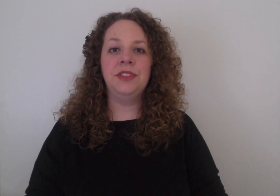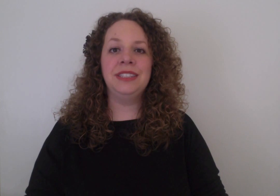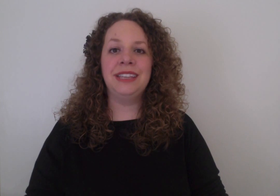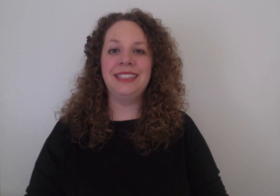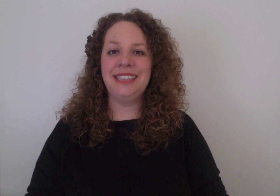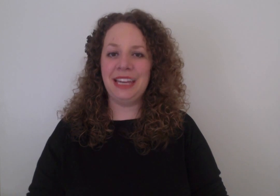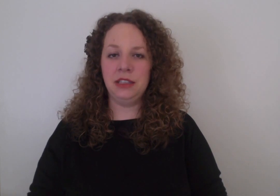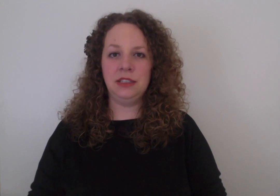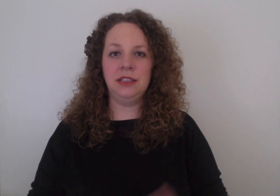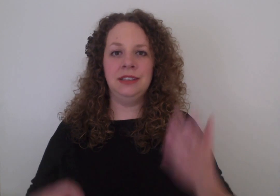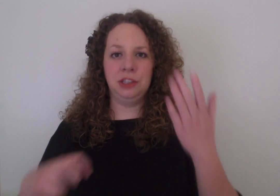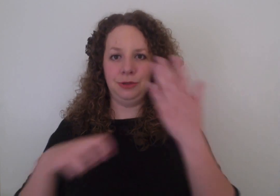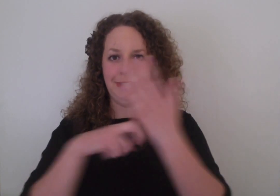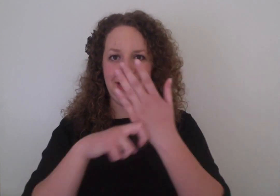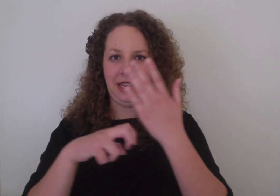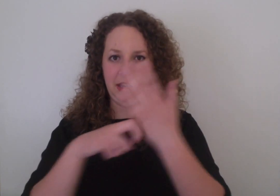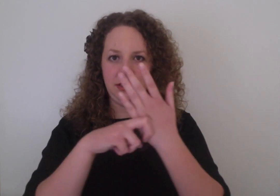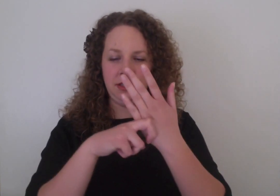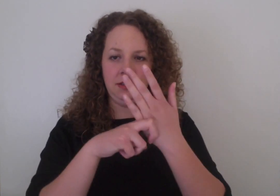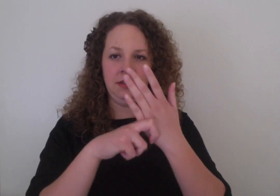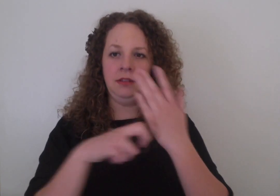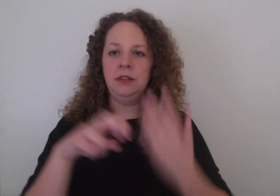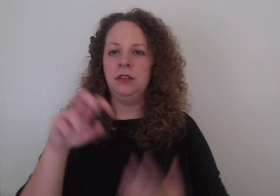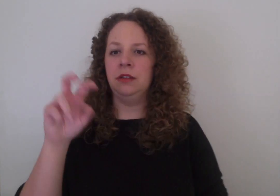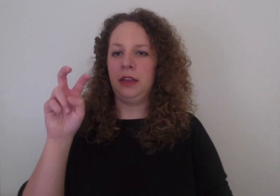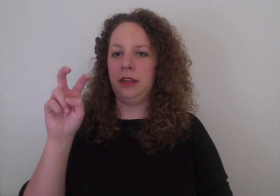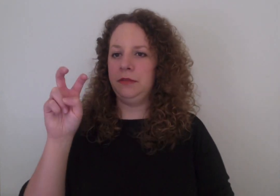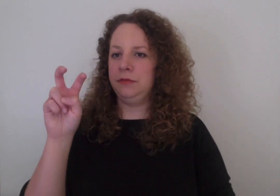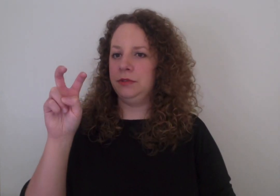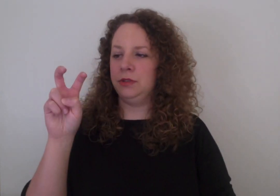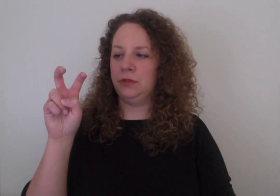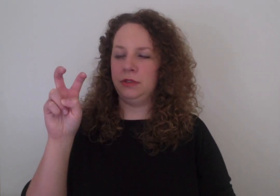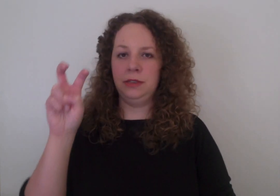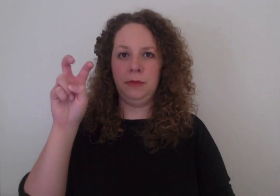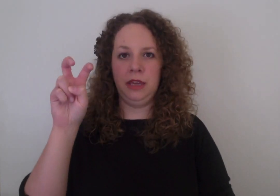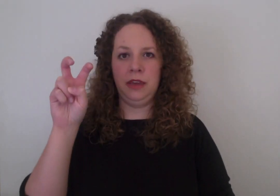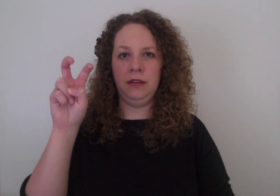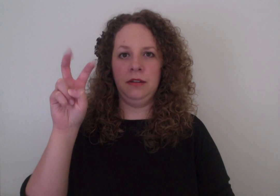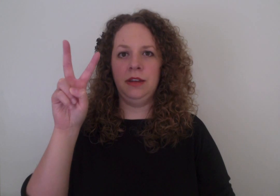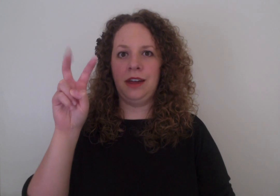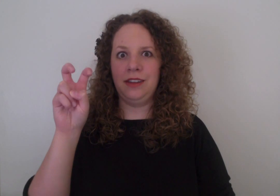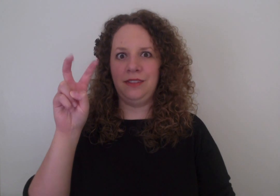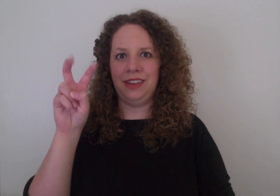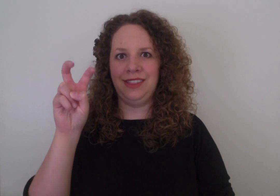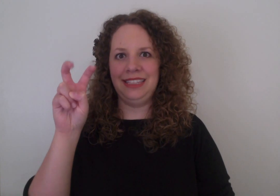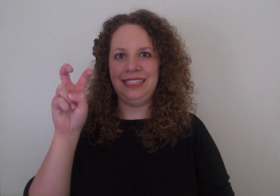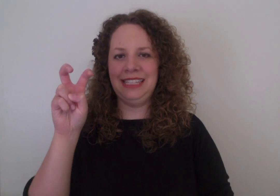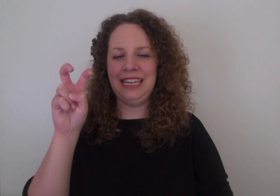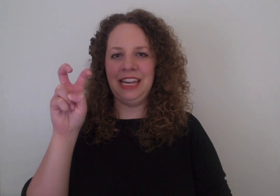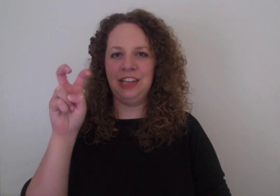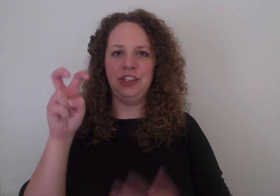sign ticket. So ticket. Okay, so it's going to be kind of like Z hand shape.